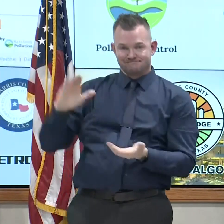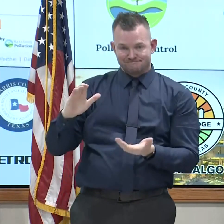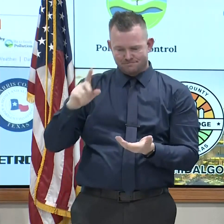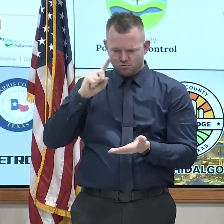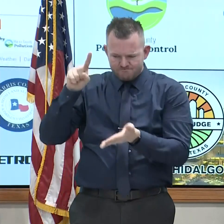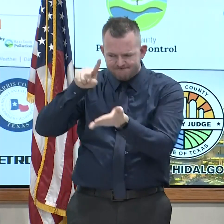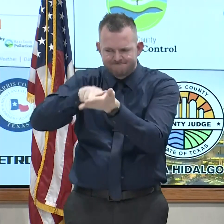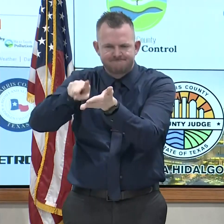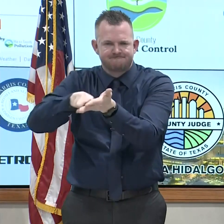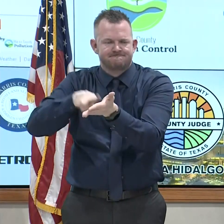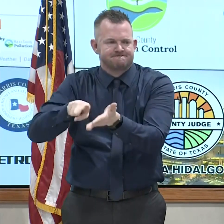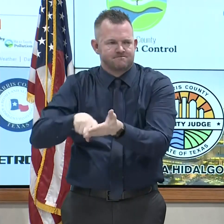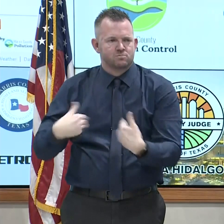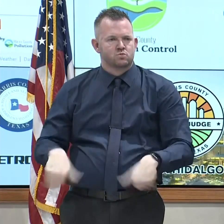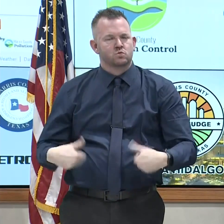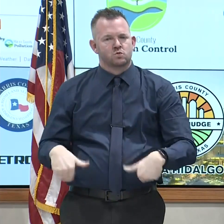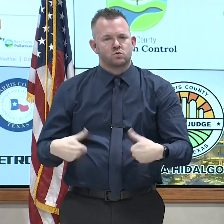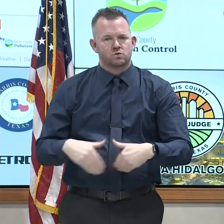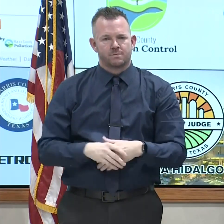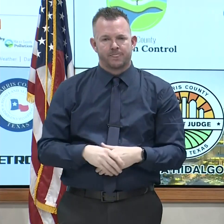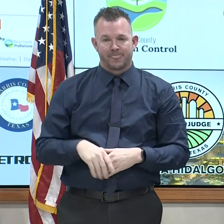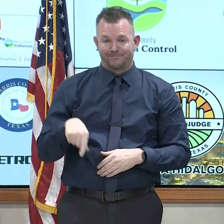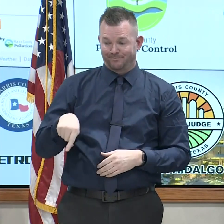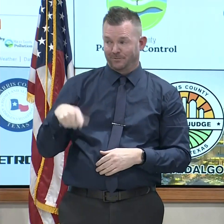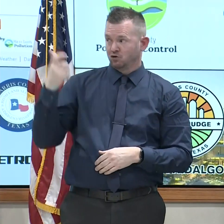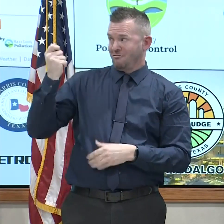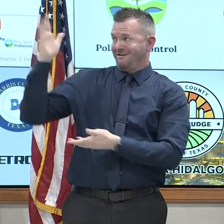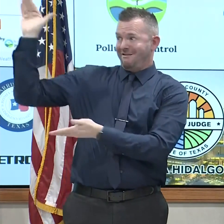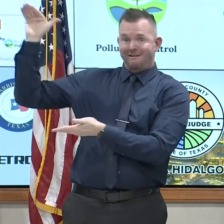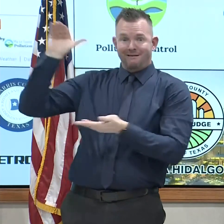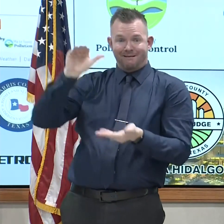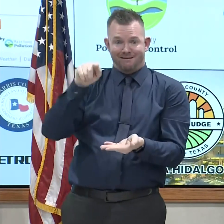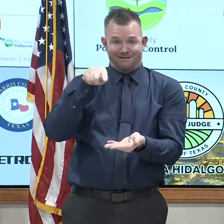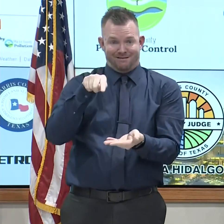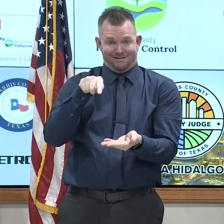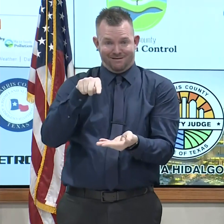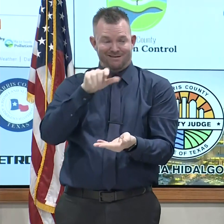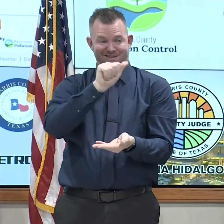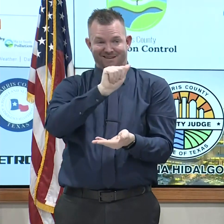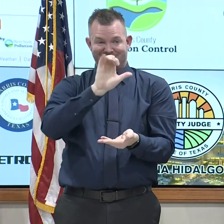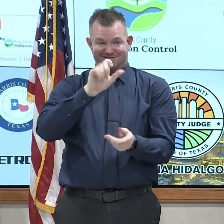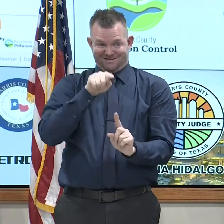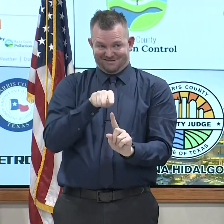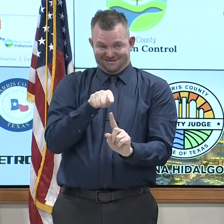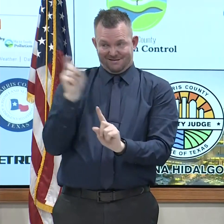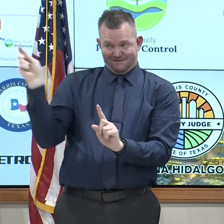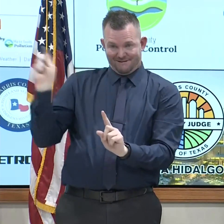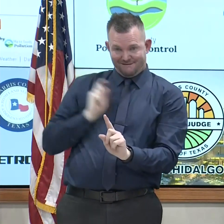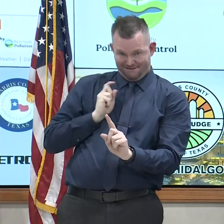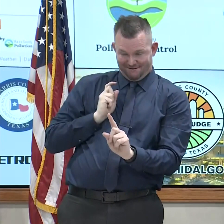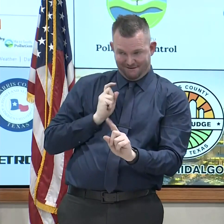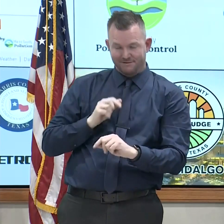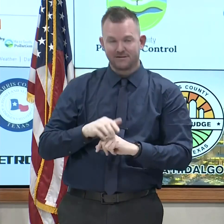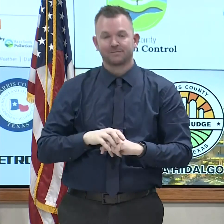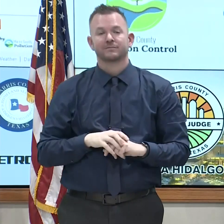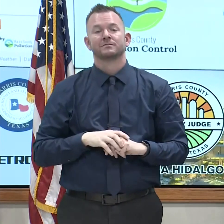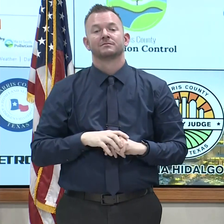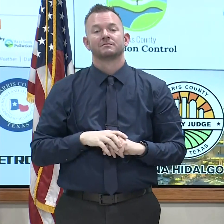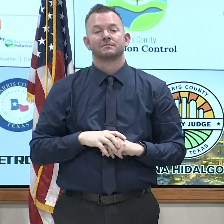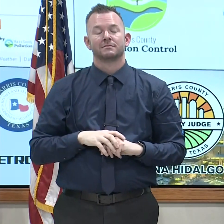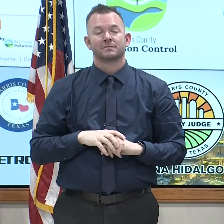This grant that ACC is making will help Precinct 2